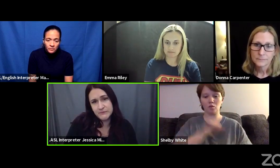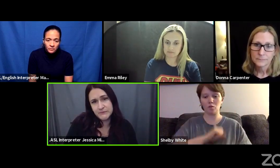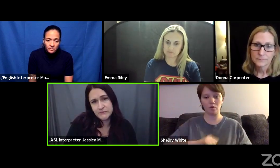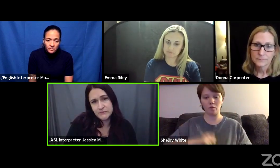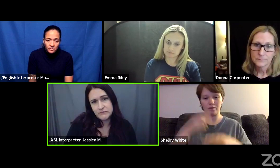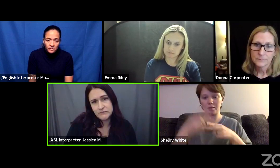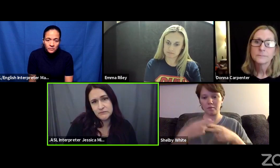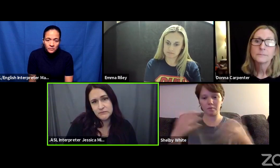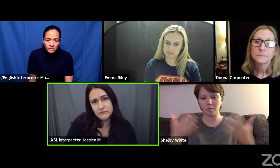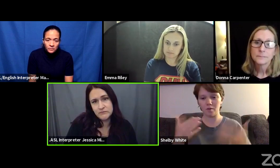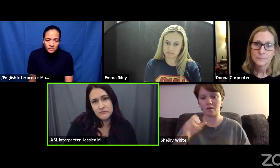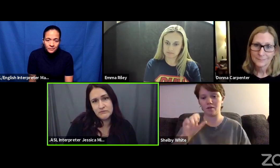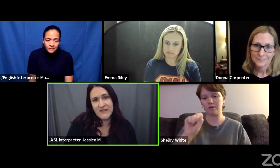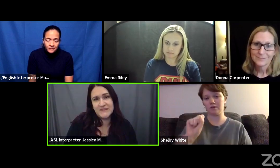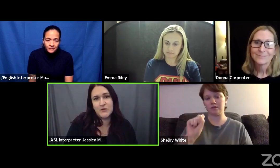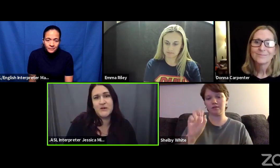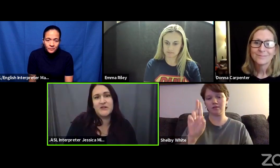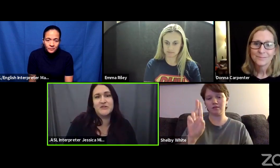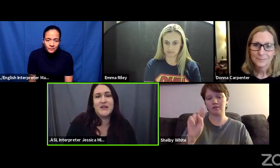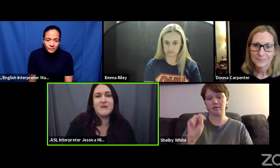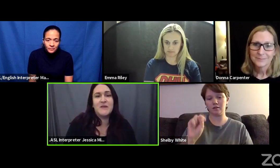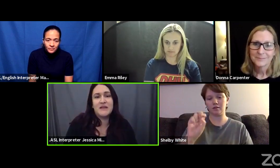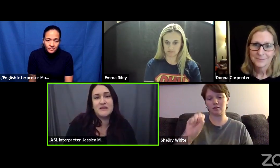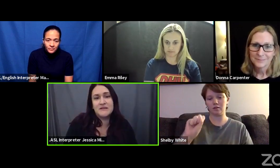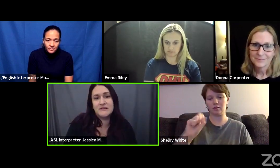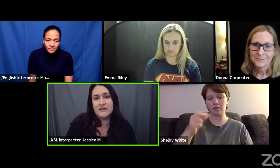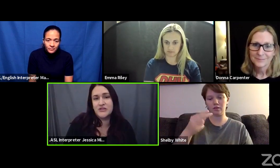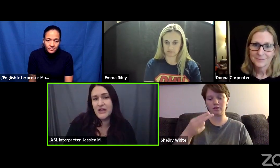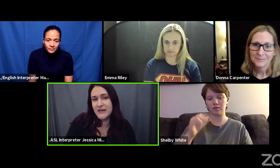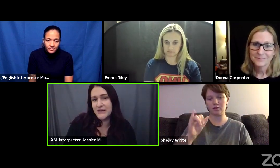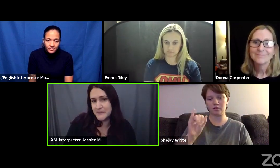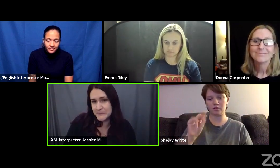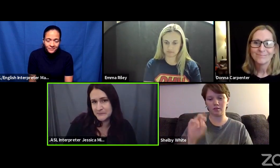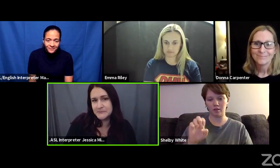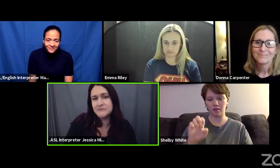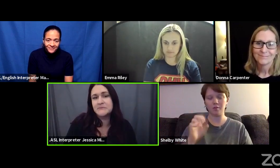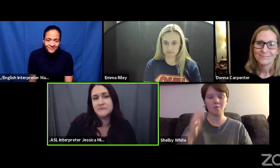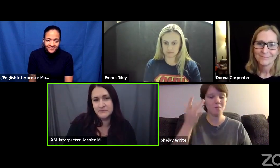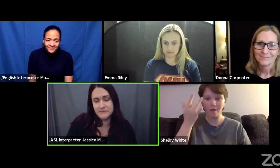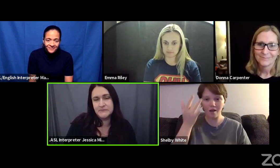school. My superhero name is Sunshine.